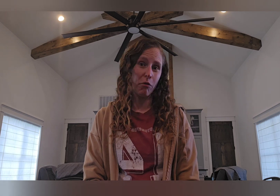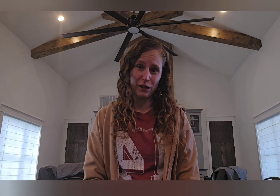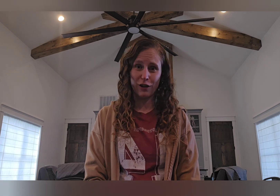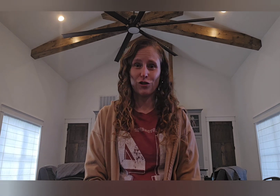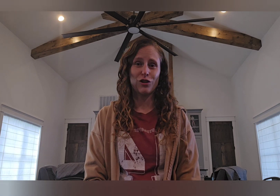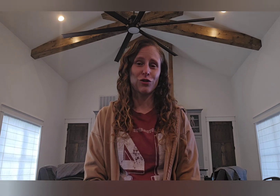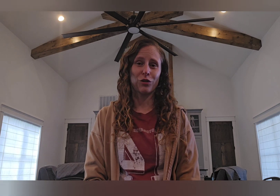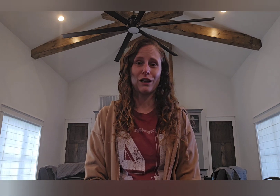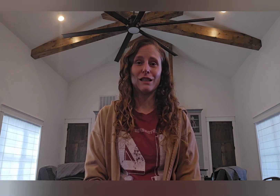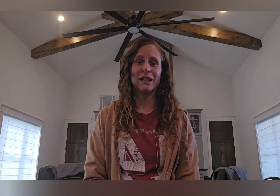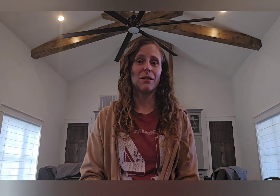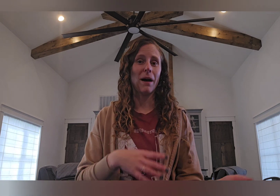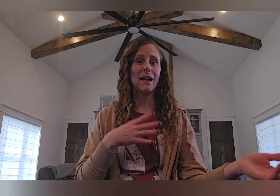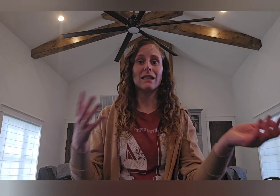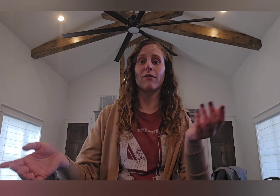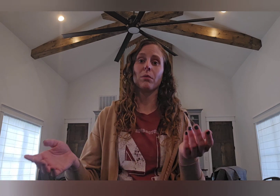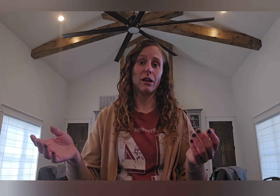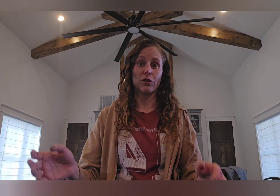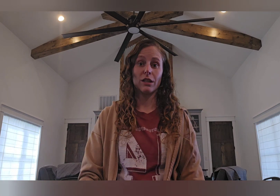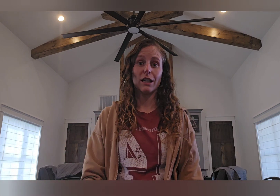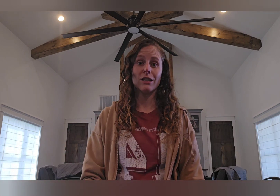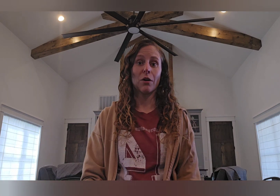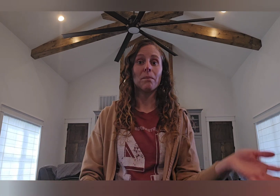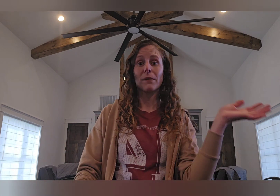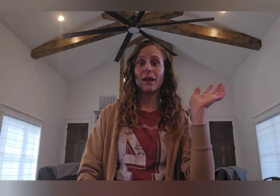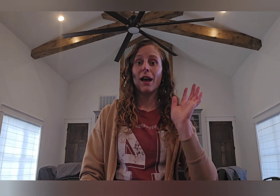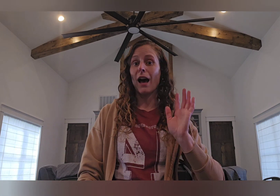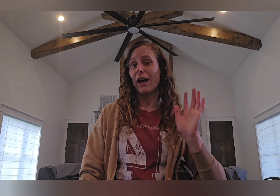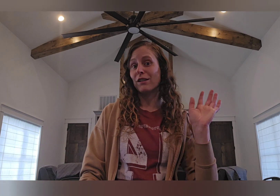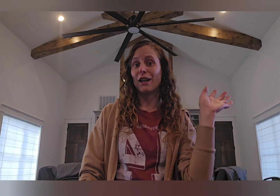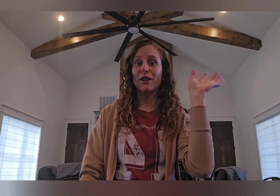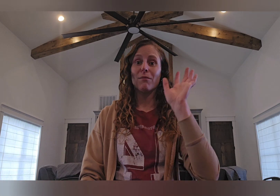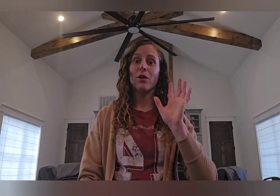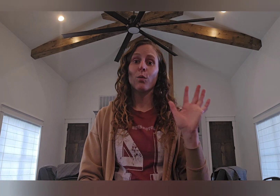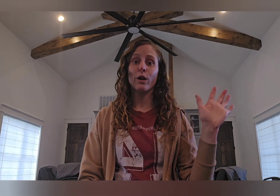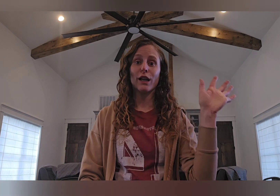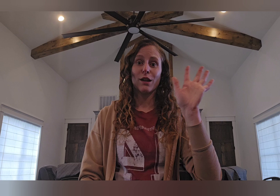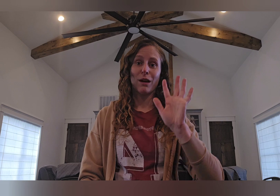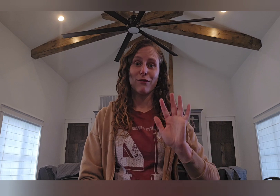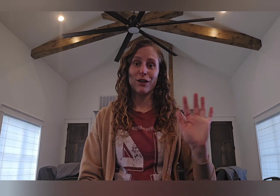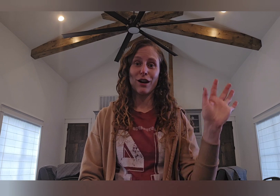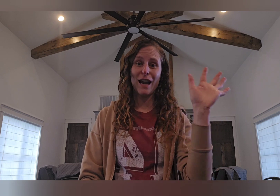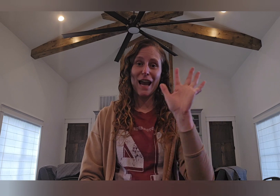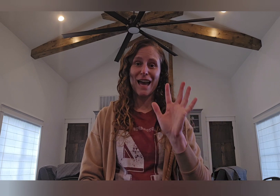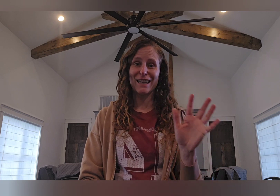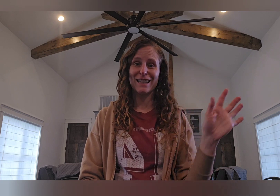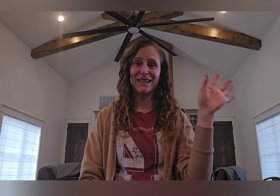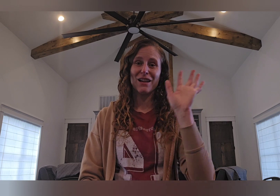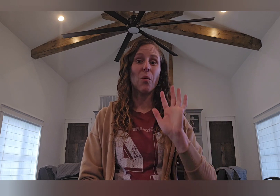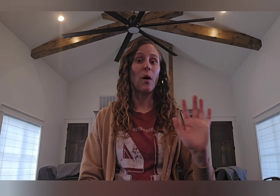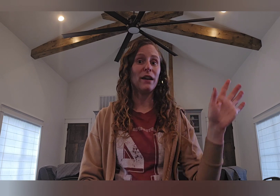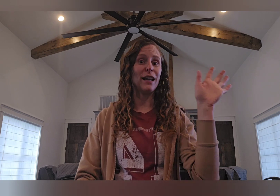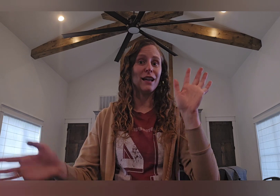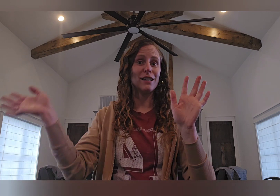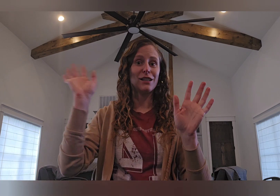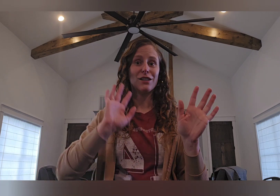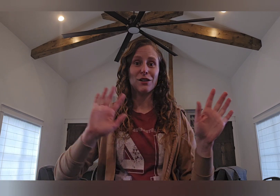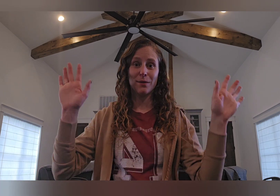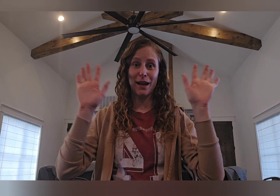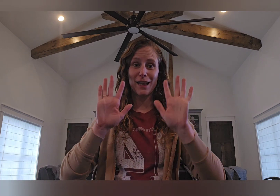focus on traditional greetings and goodbyes that everyone understands. So I always tell them, we can wave with our hands. One hand, two hands,